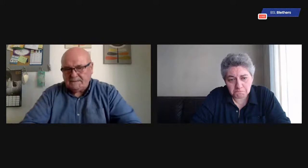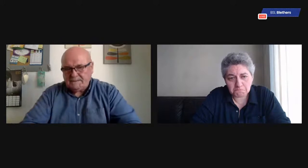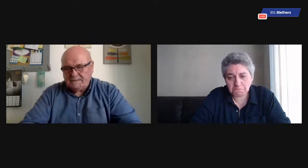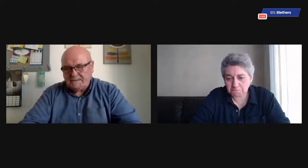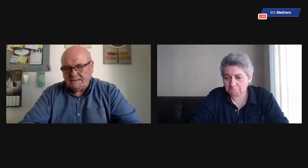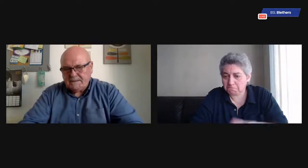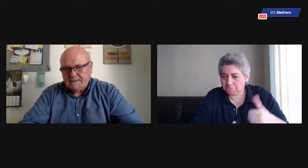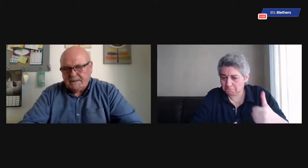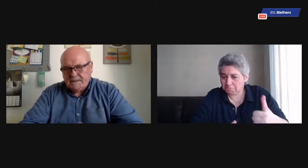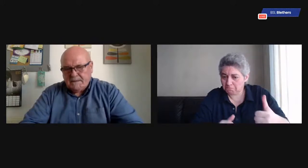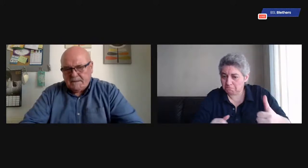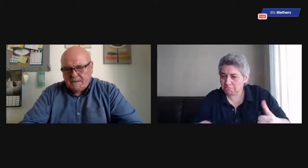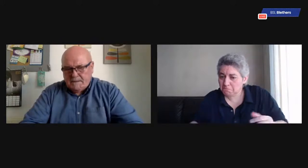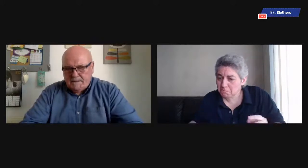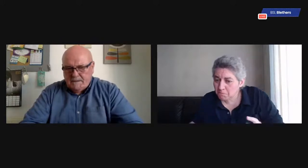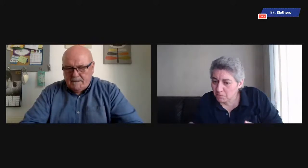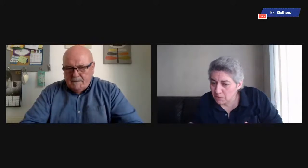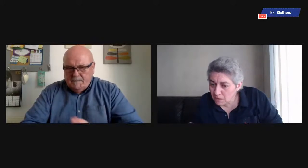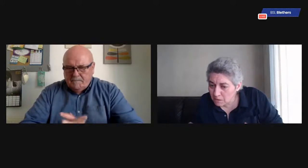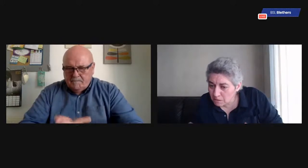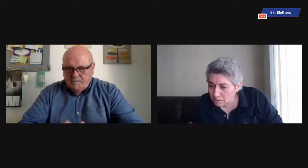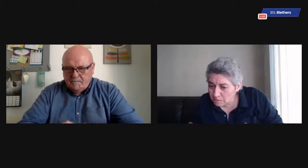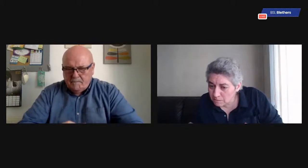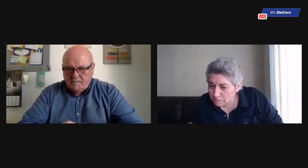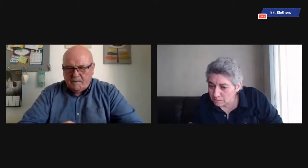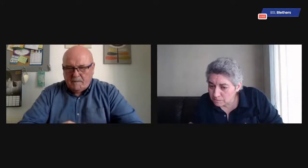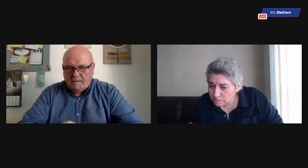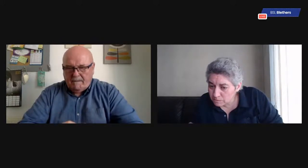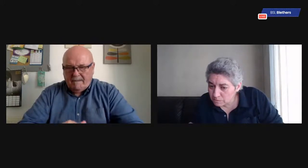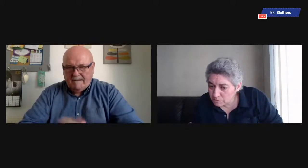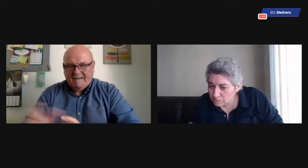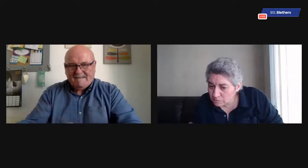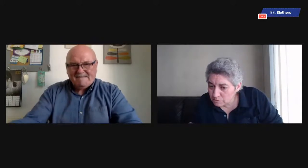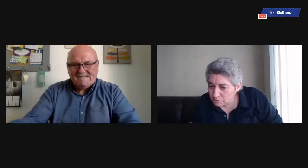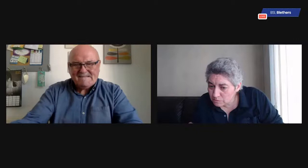questions, always and expected. Fantastic.